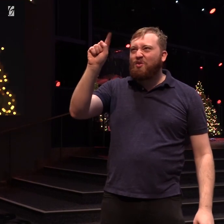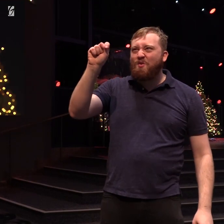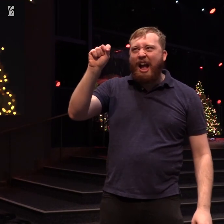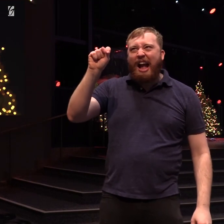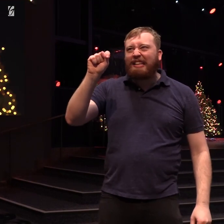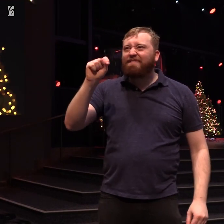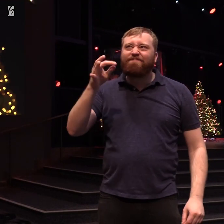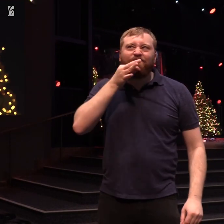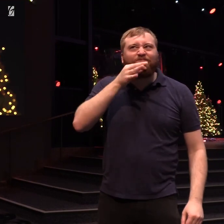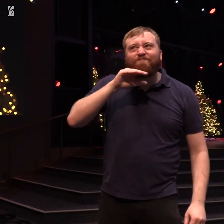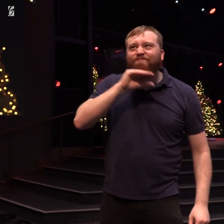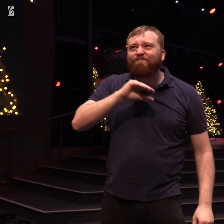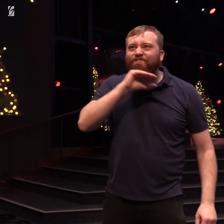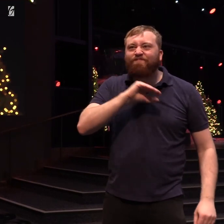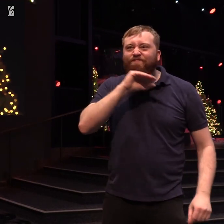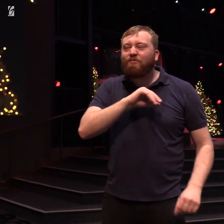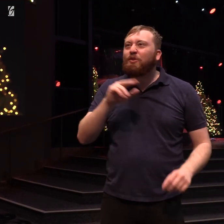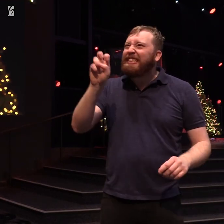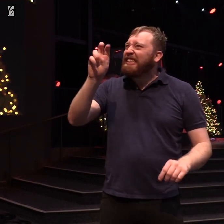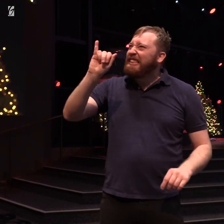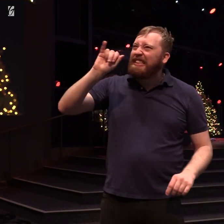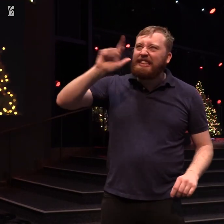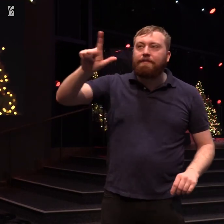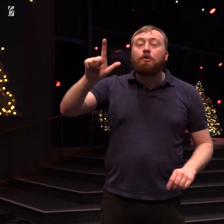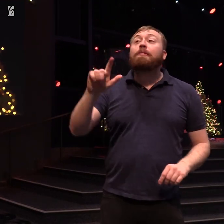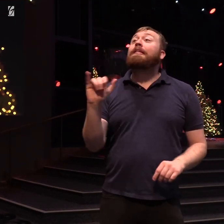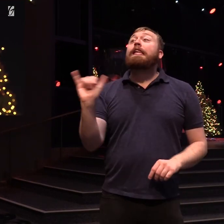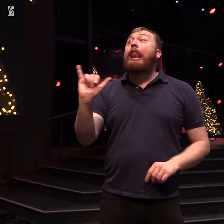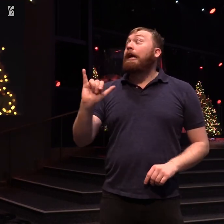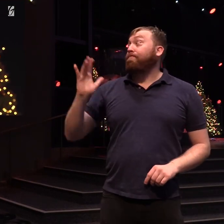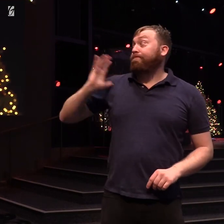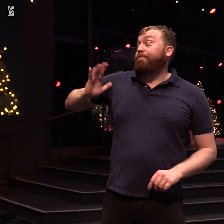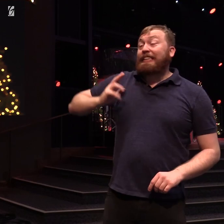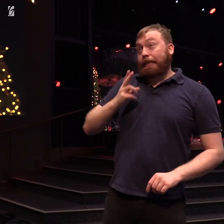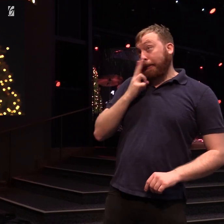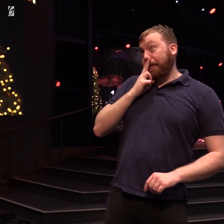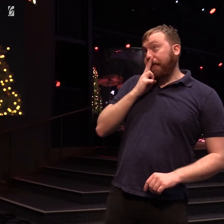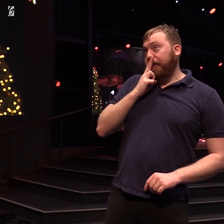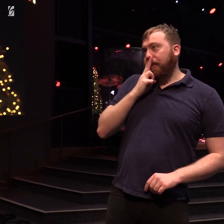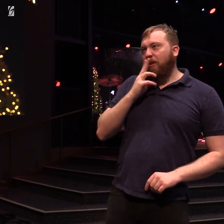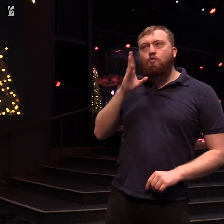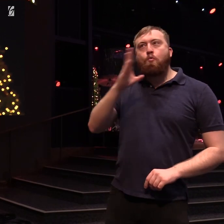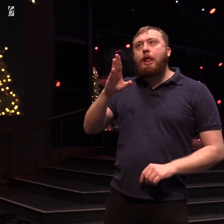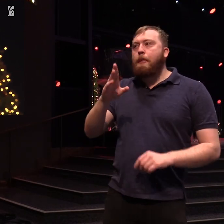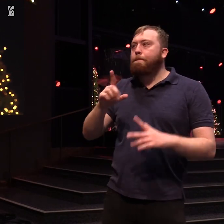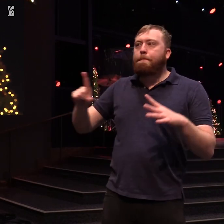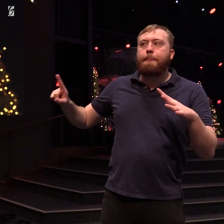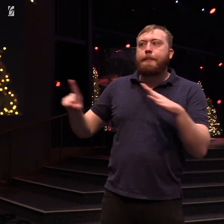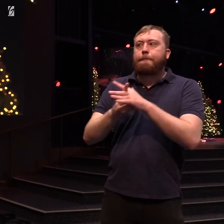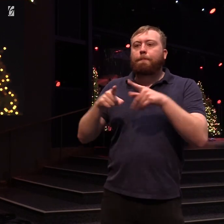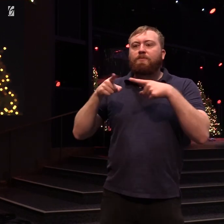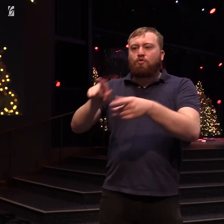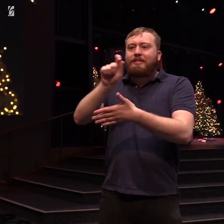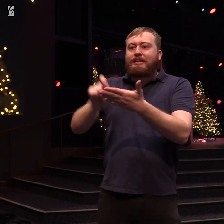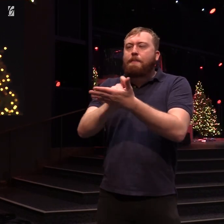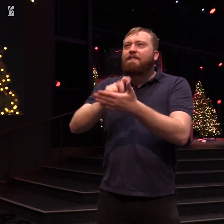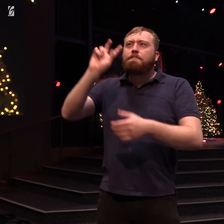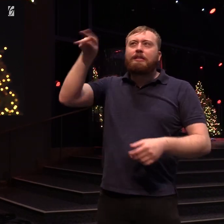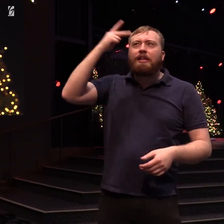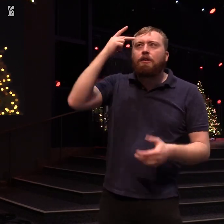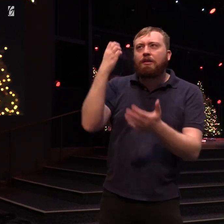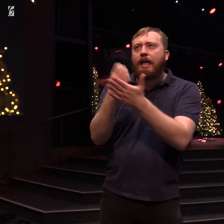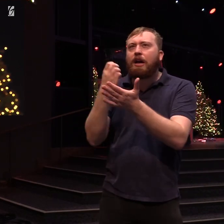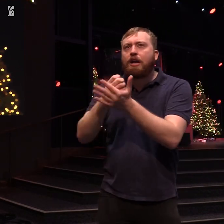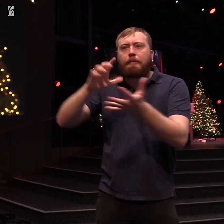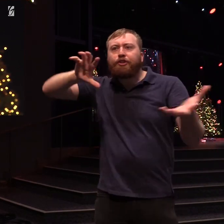like Adolf Hitler, he will emerge onto the scene in a time of such political and economic chaos that